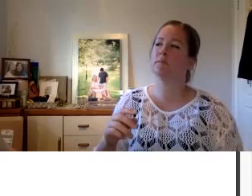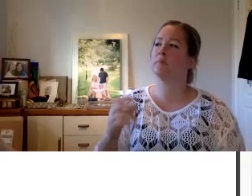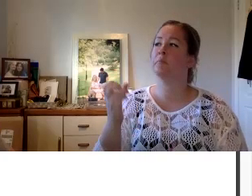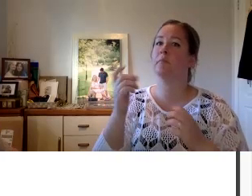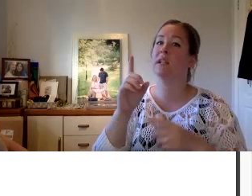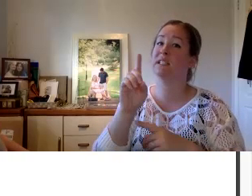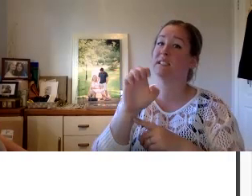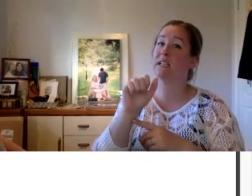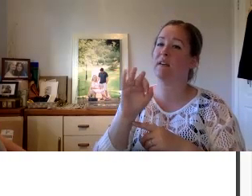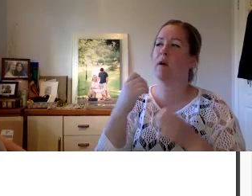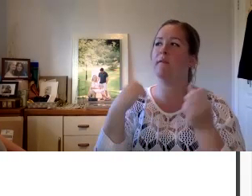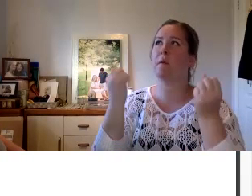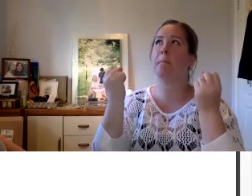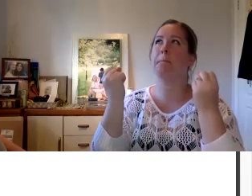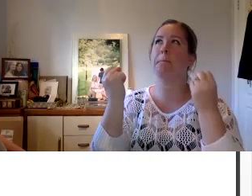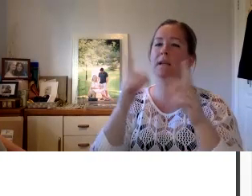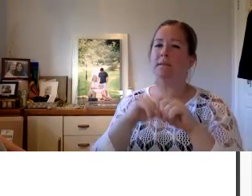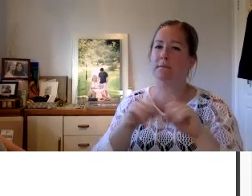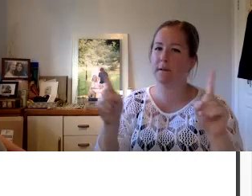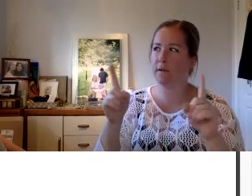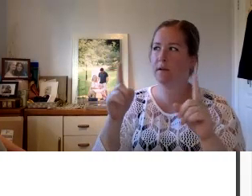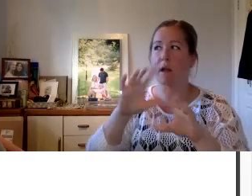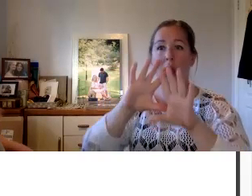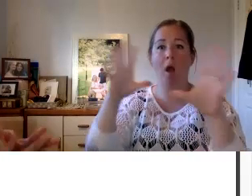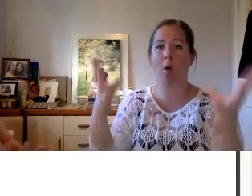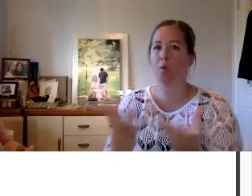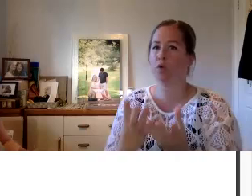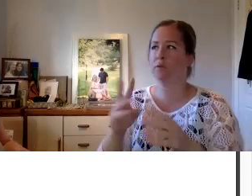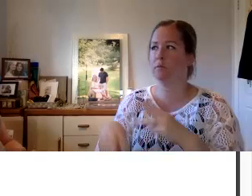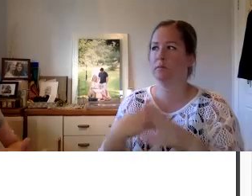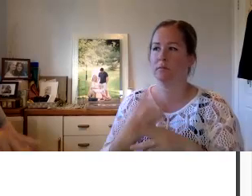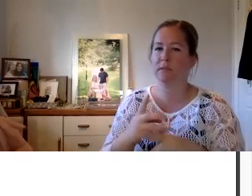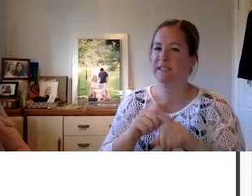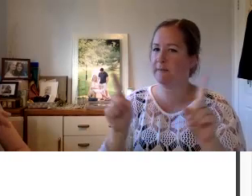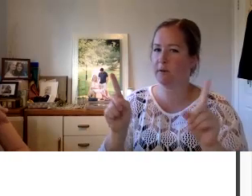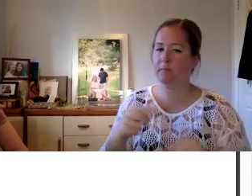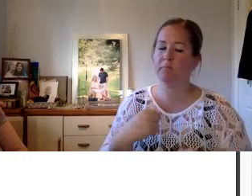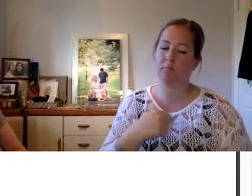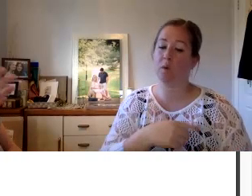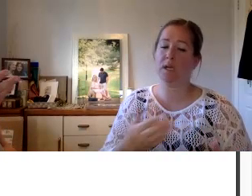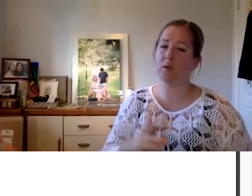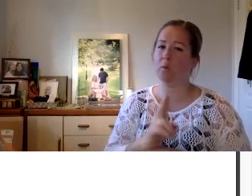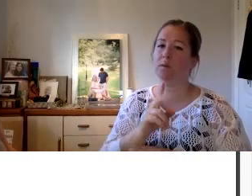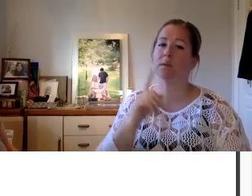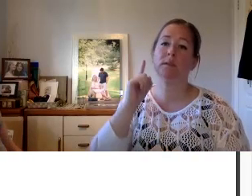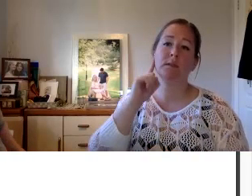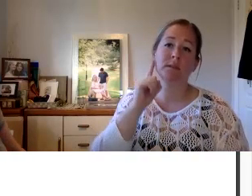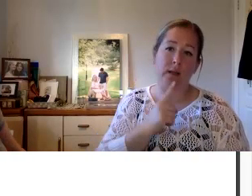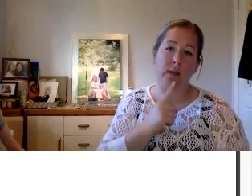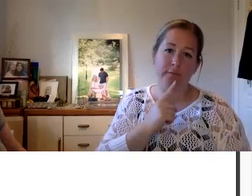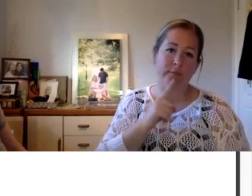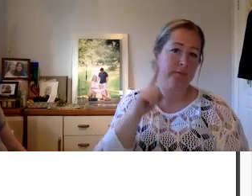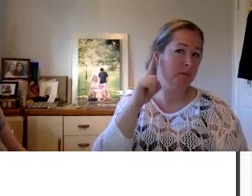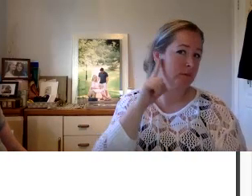A couple other words. Deaf. There's so many different signs for deaf around the world, and what's commonly used here